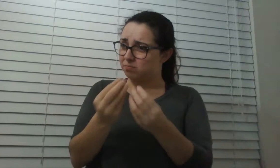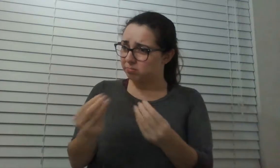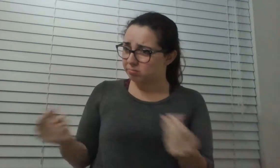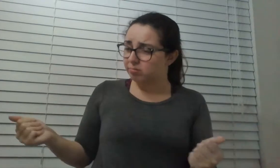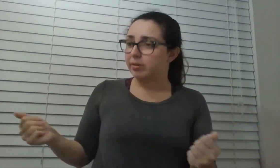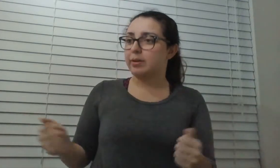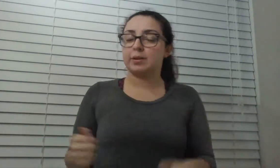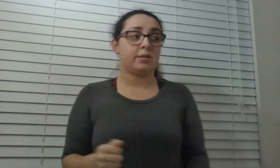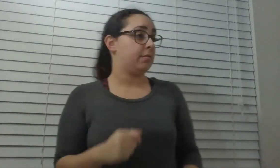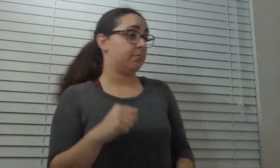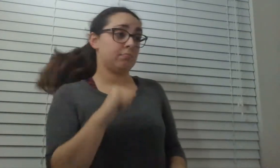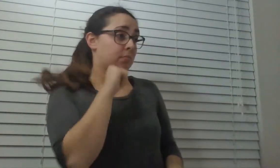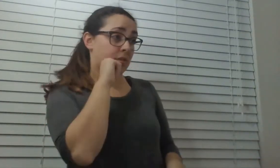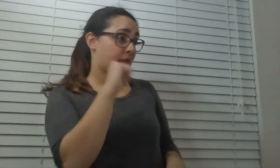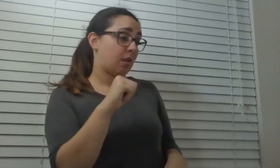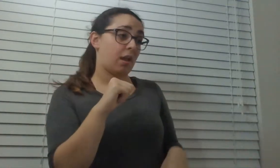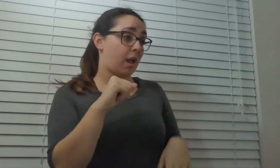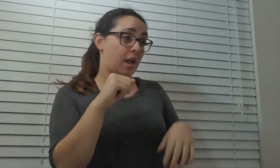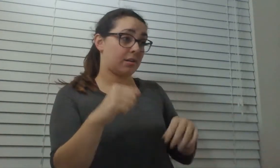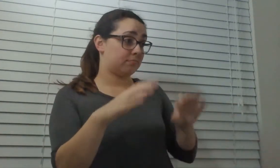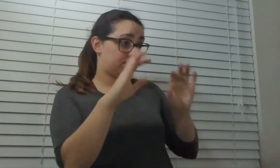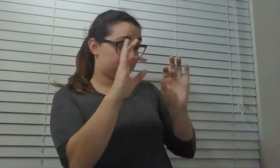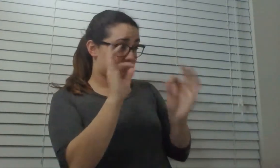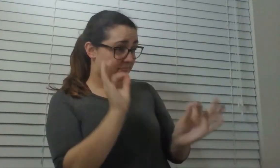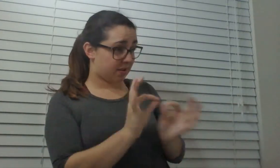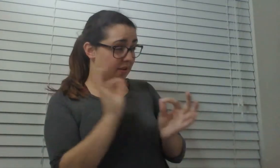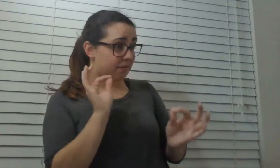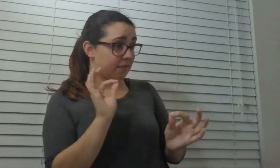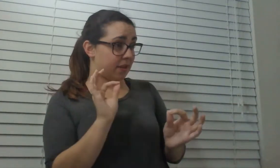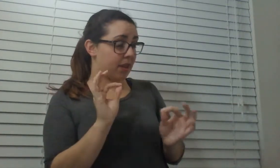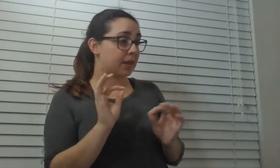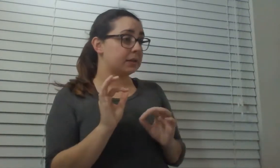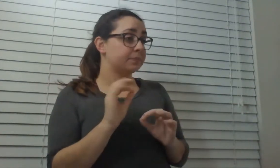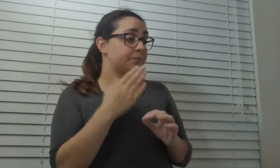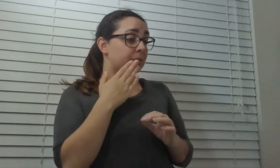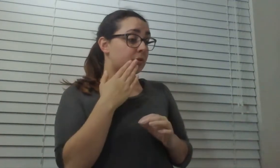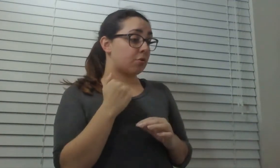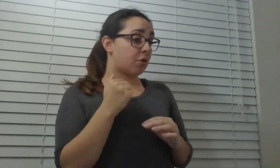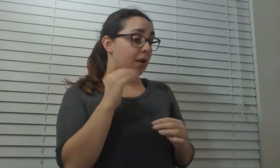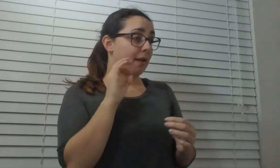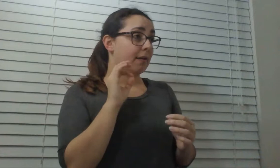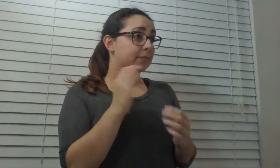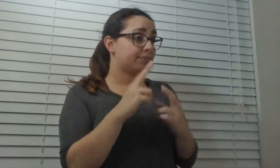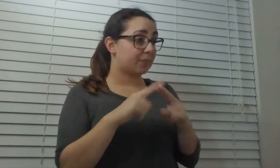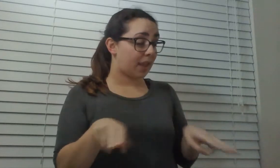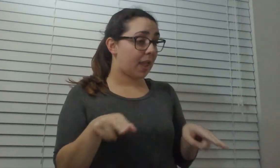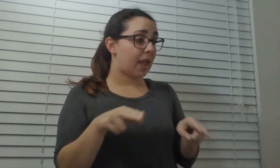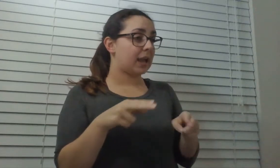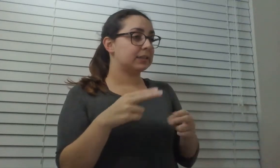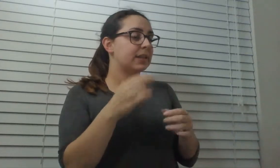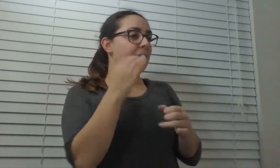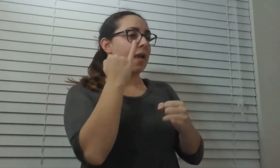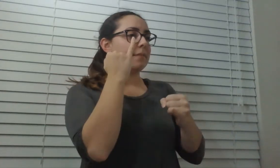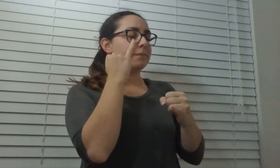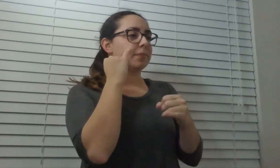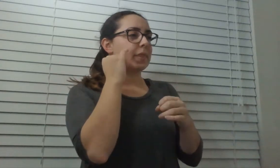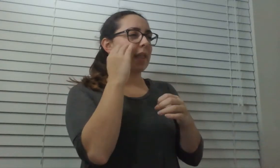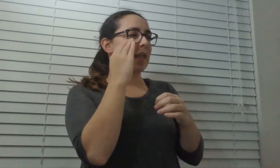is a sugar egg? What is that? I've Well, never apparently heard. it's a half of an egg. It's hollow. It's made out of sugar, and you would put